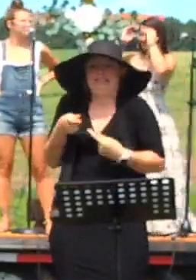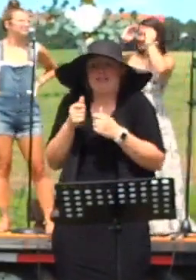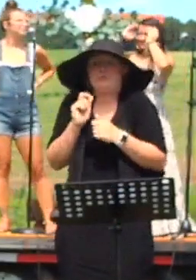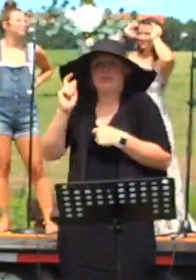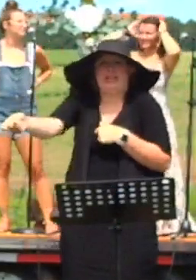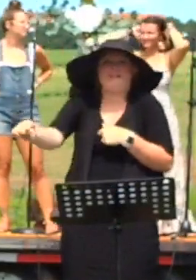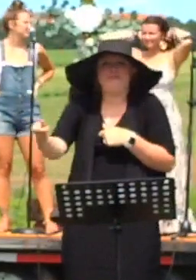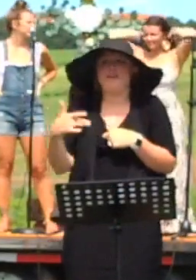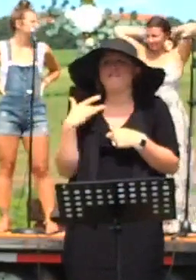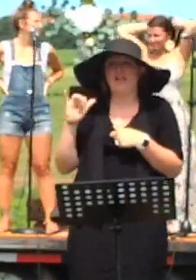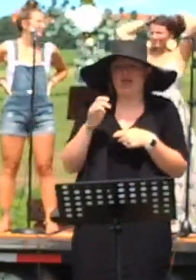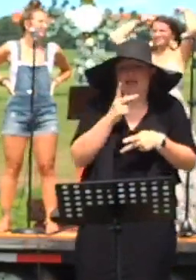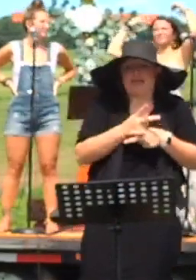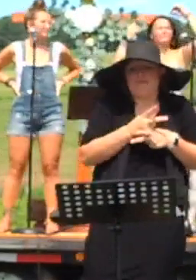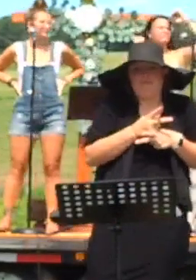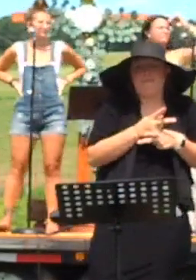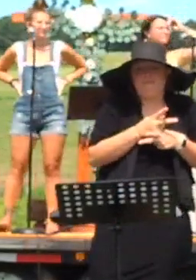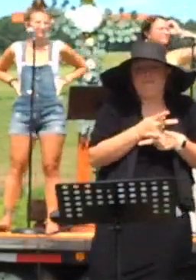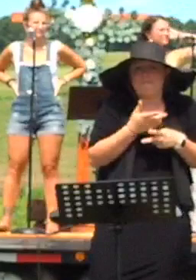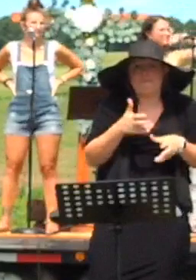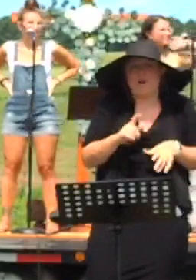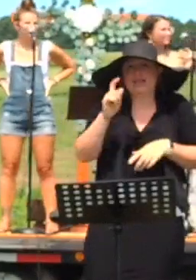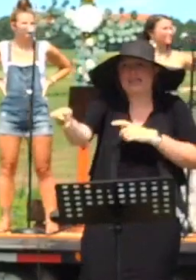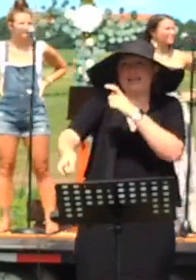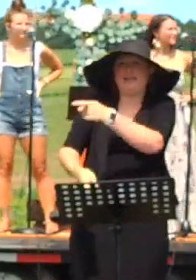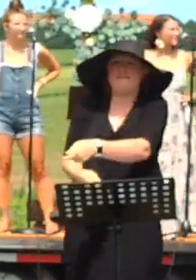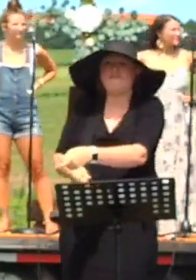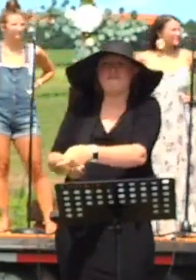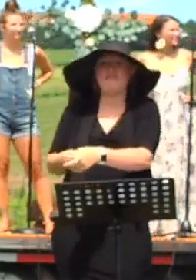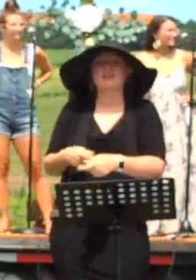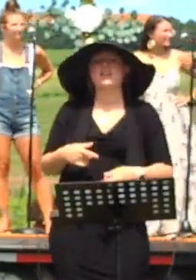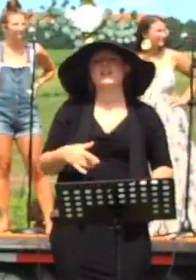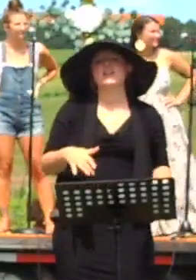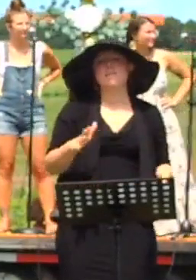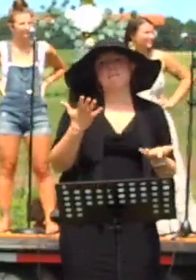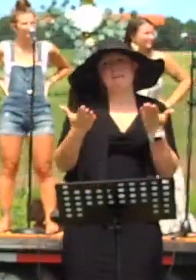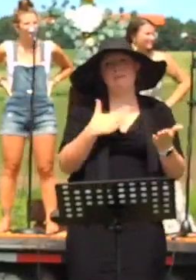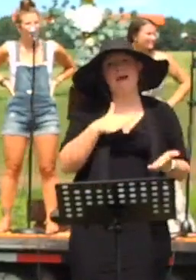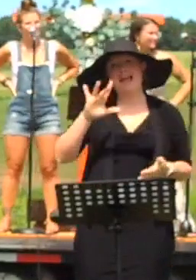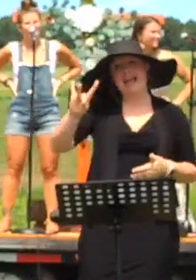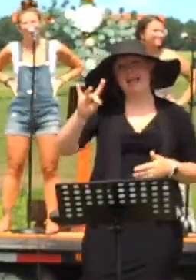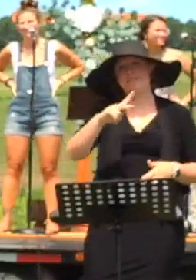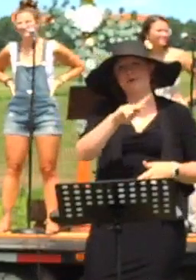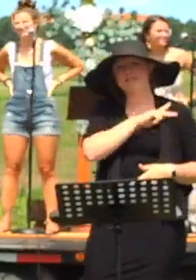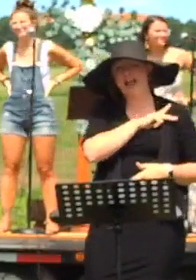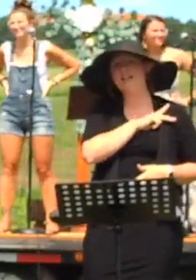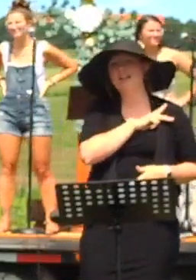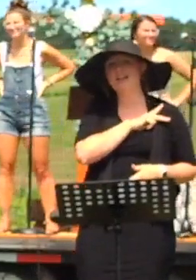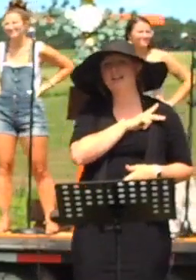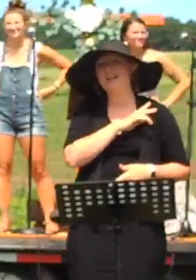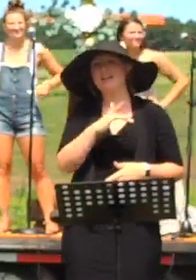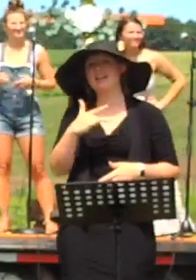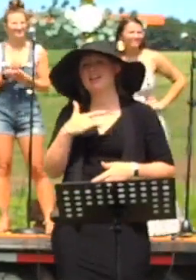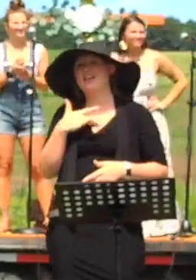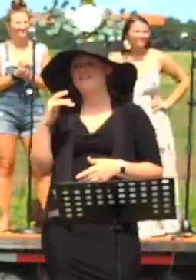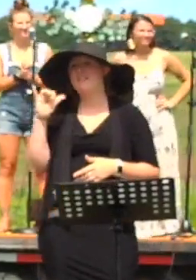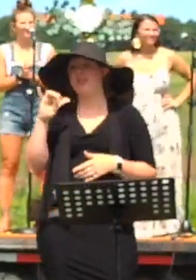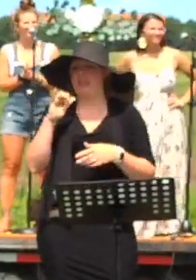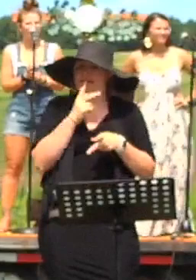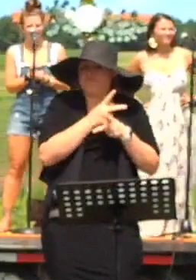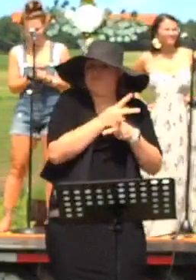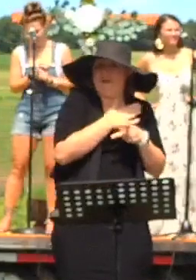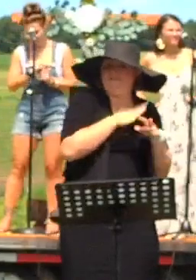time, and I felt like I had to, take my resources, probably my eightness. I had to take my resources, and I had to take care of my family.